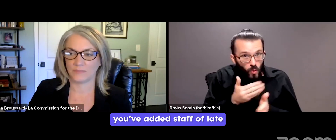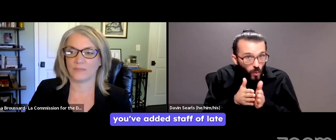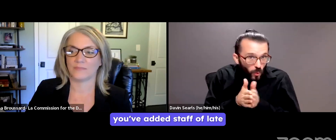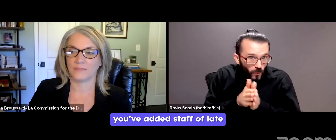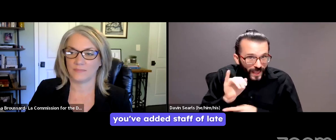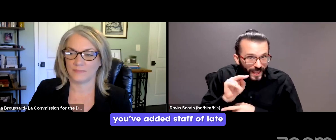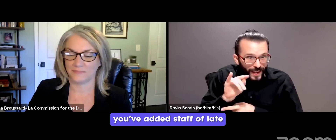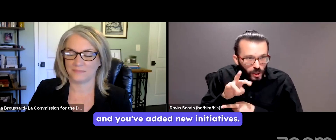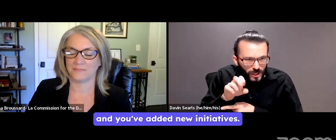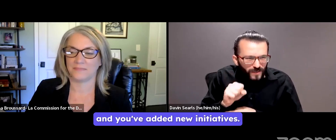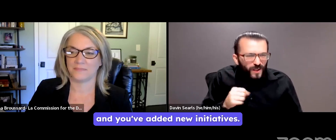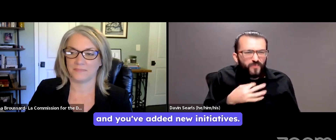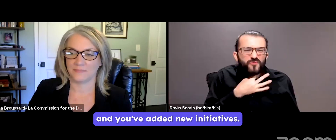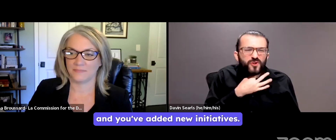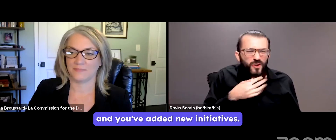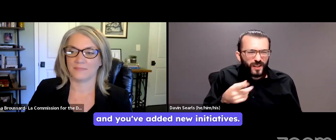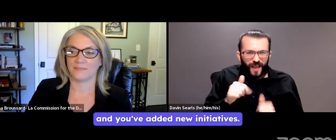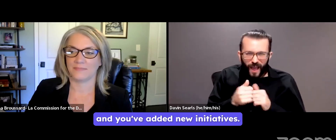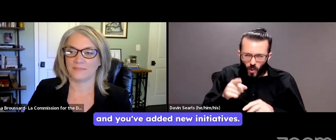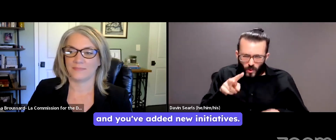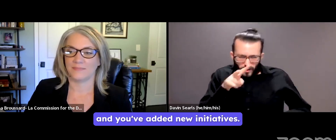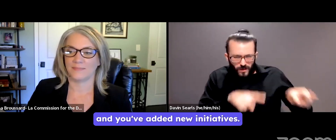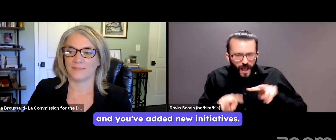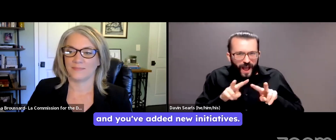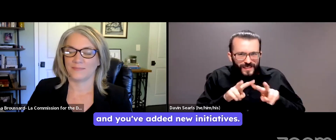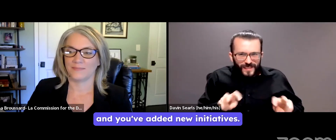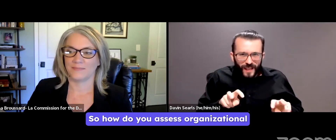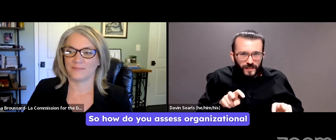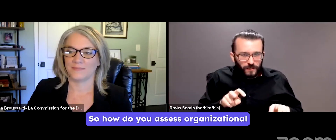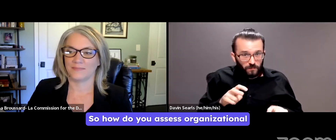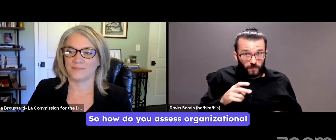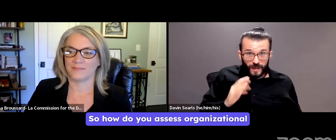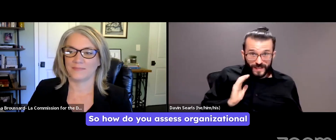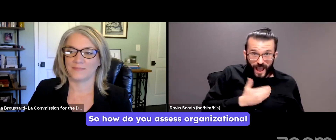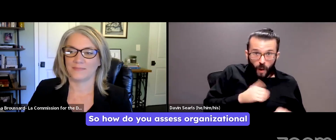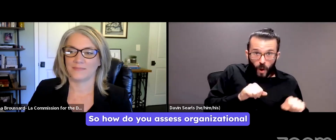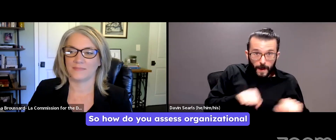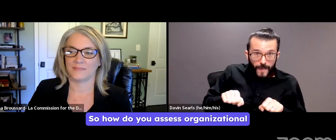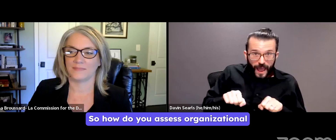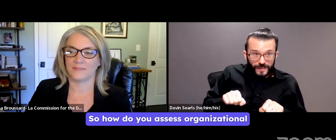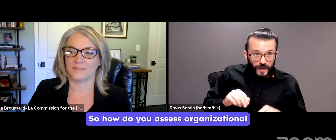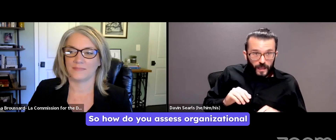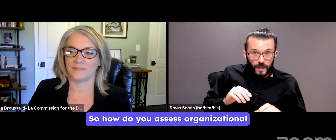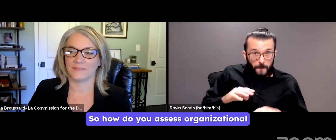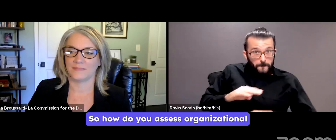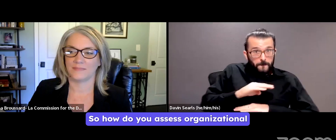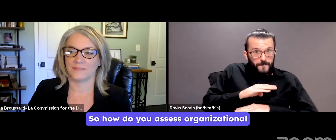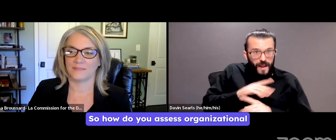staff of late and you've added new initiatives. So, how do you assess